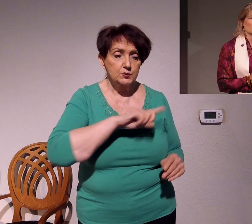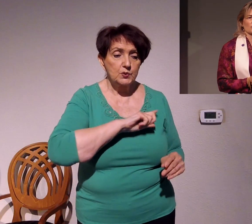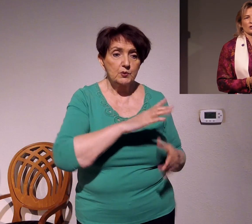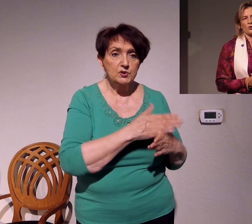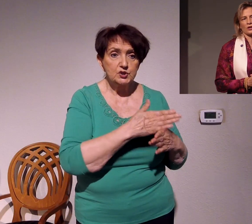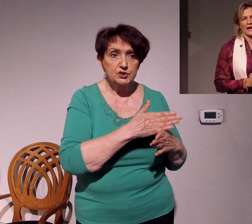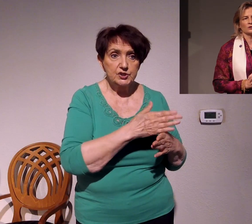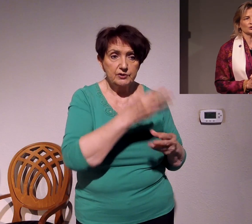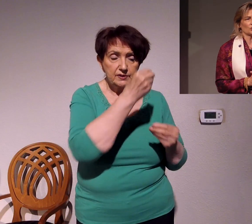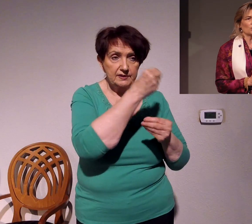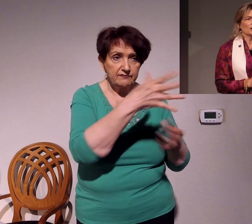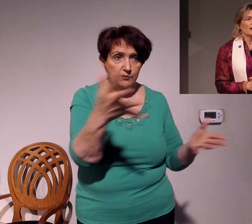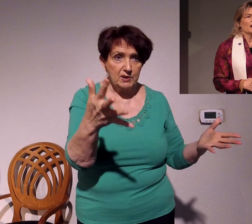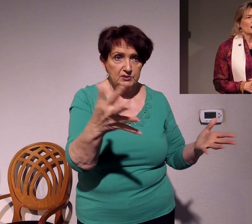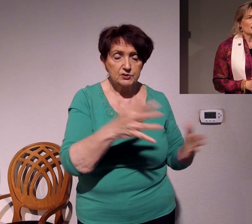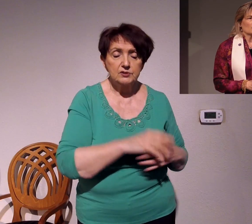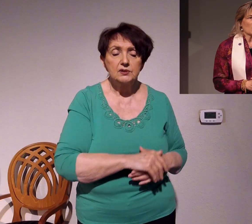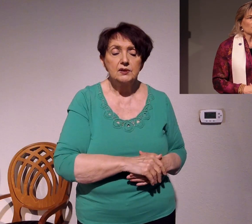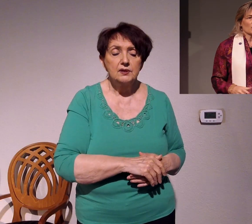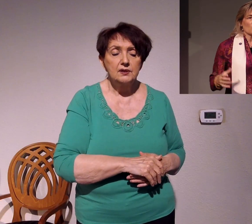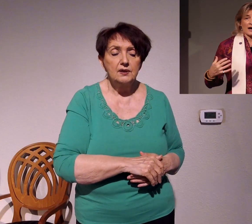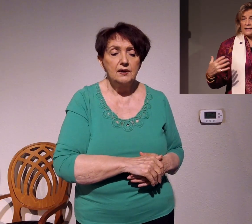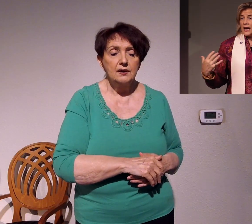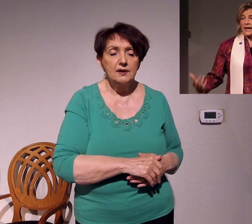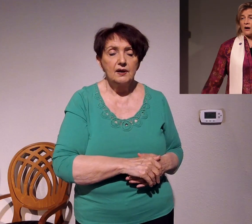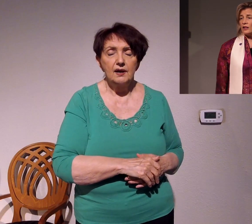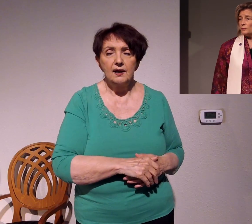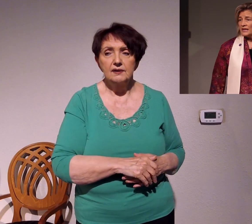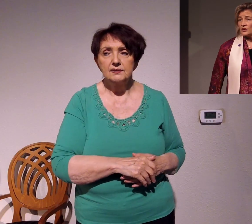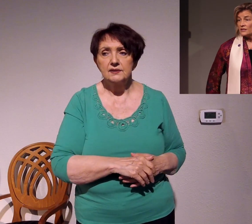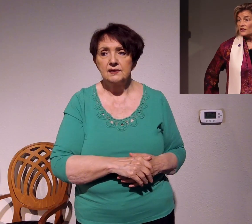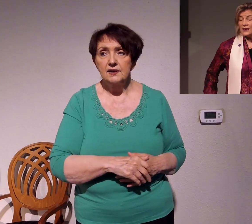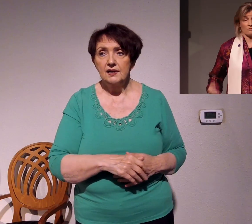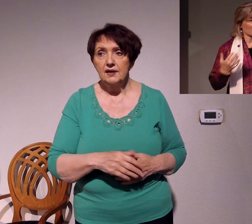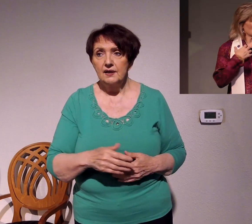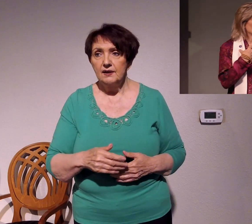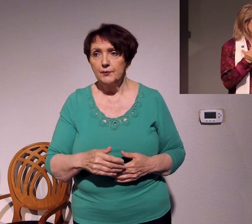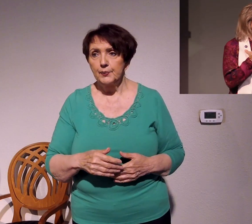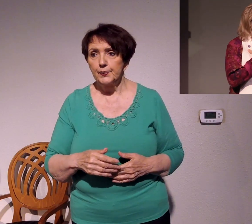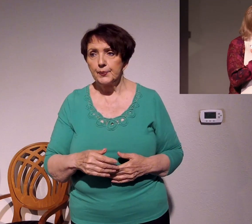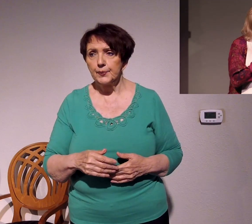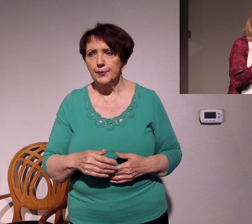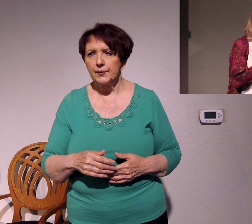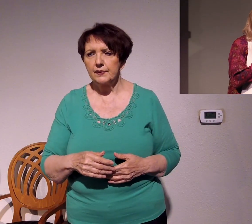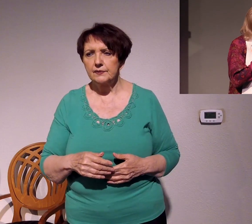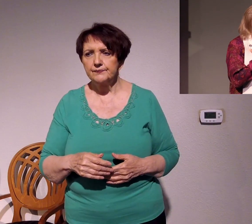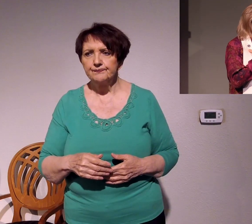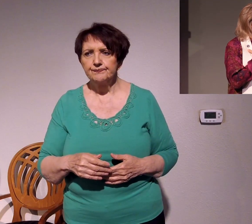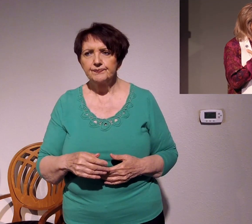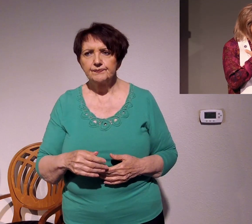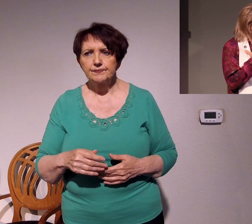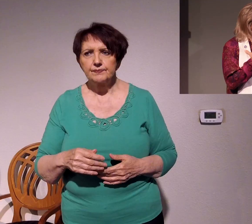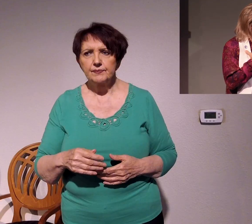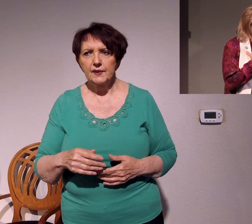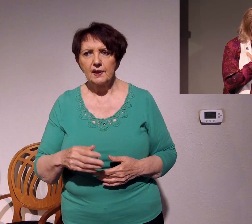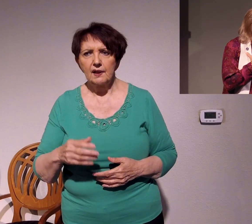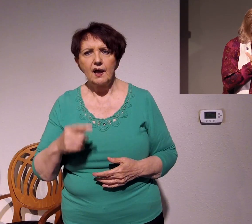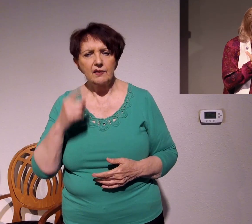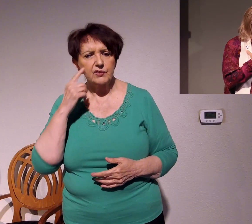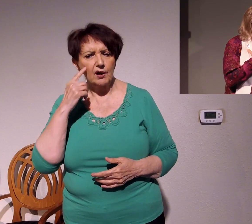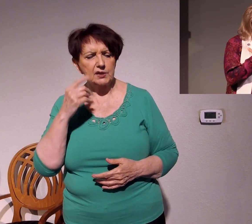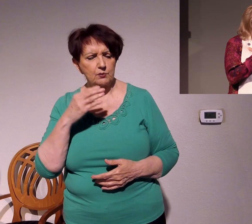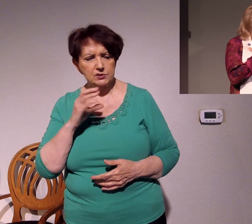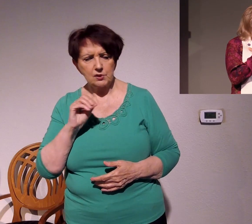the then current core council, although I had all appearance in my own consciousness of being okay with